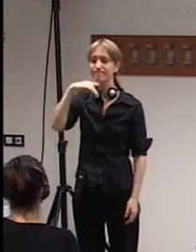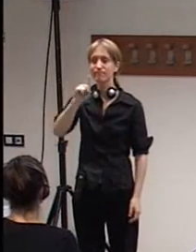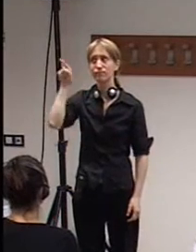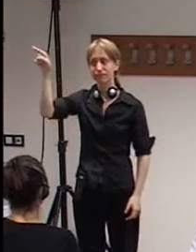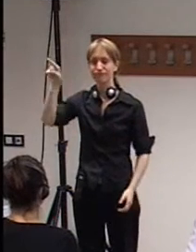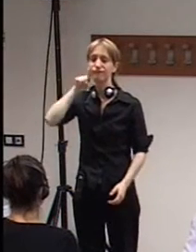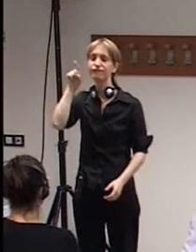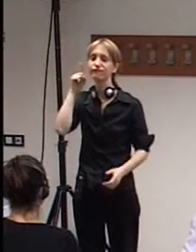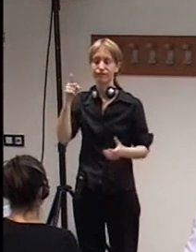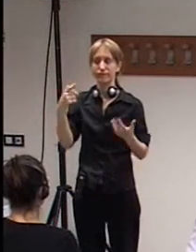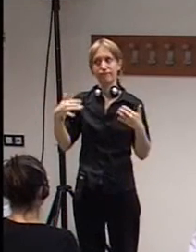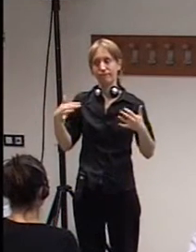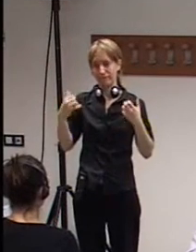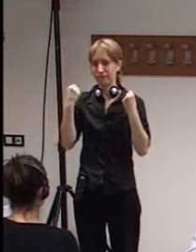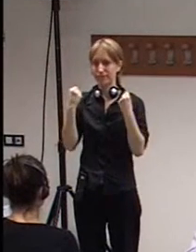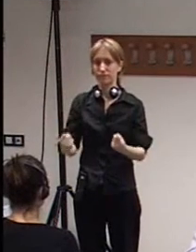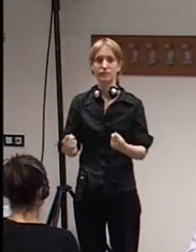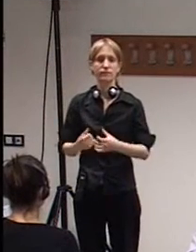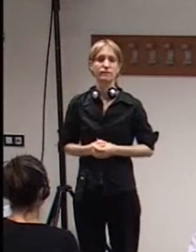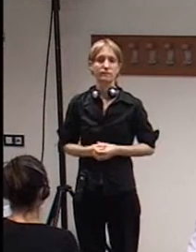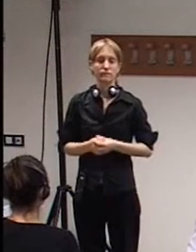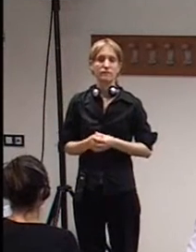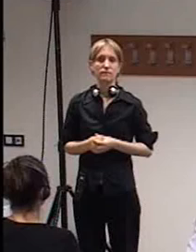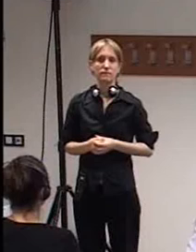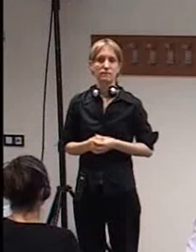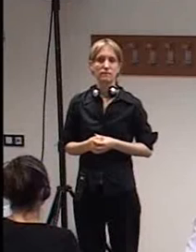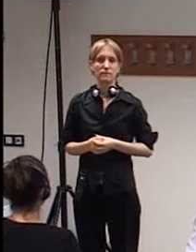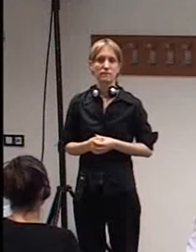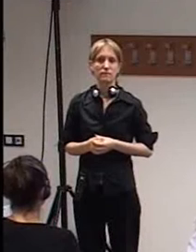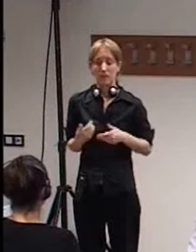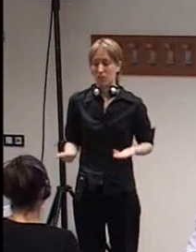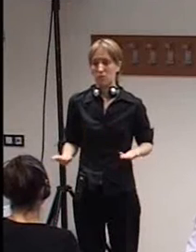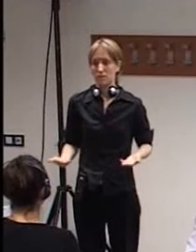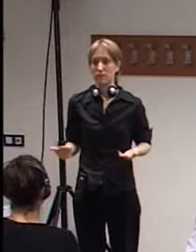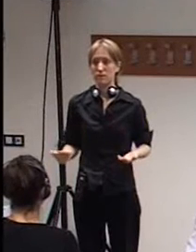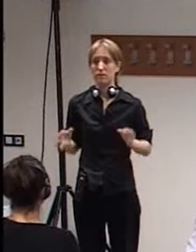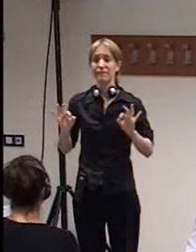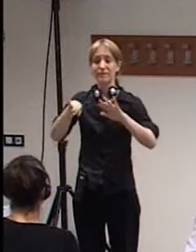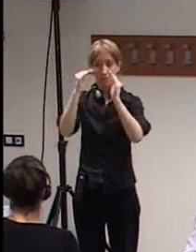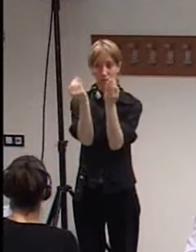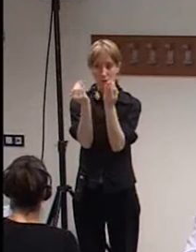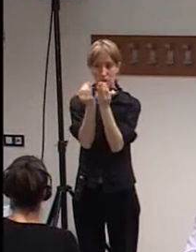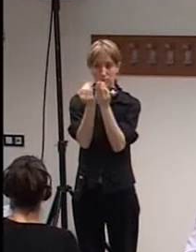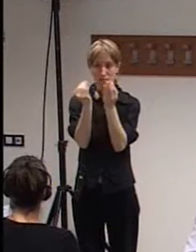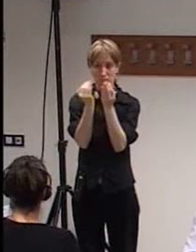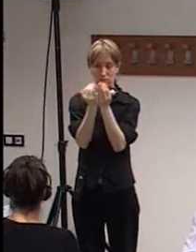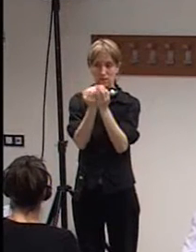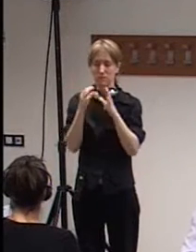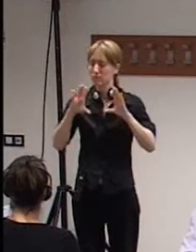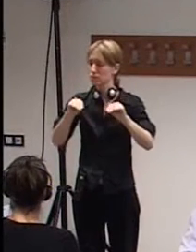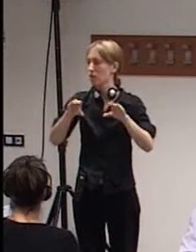a lack of interpreters. So sign language interpreters. So at